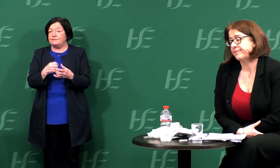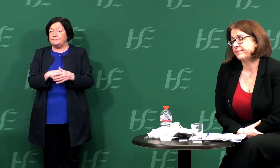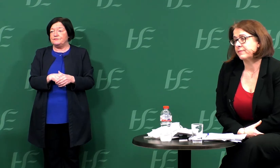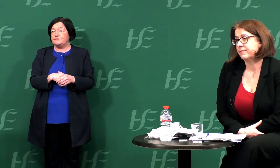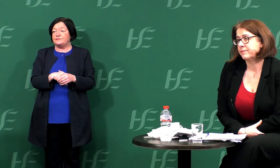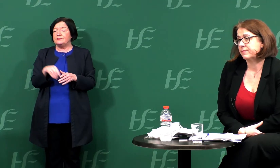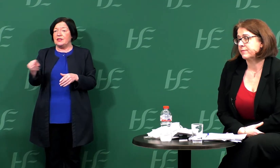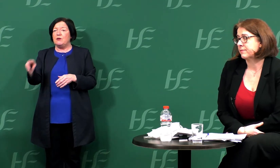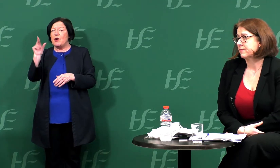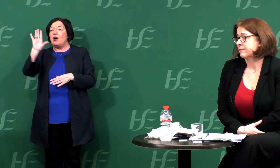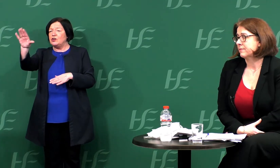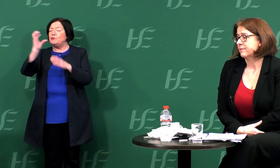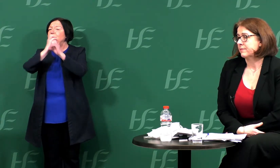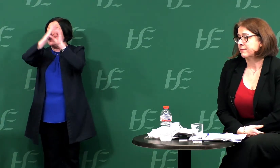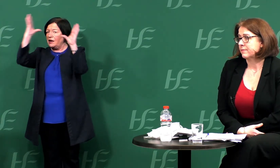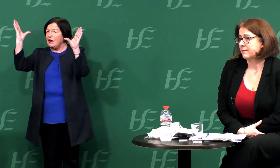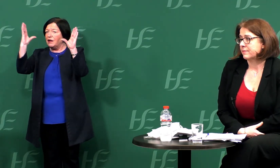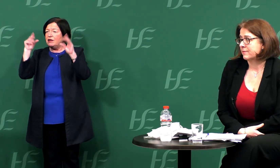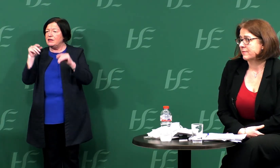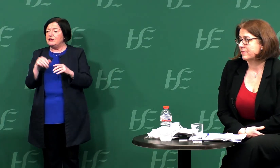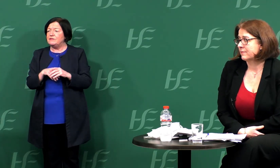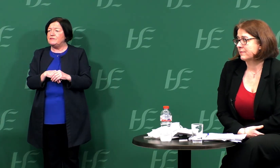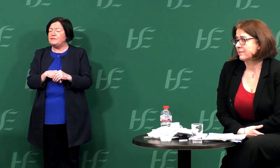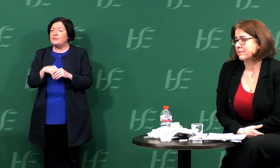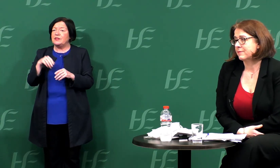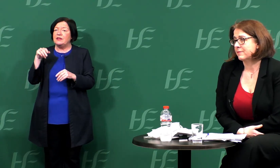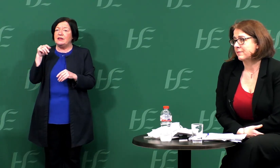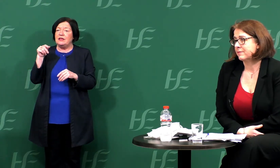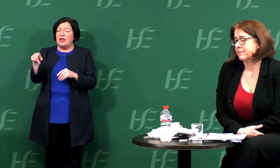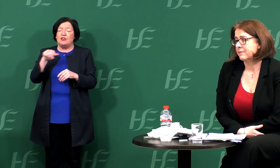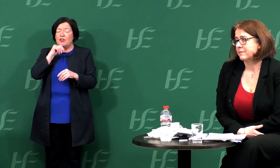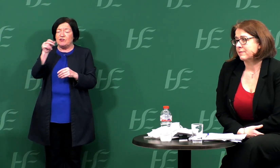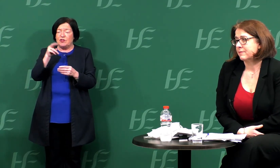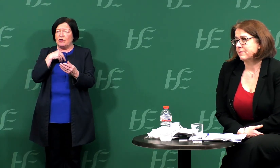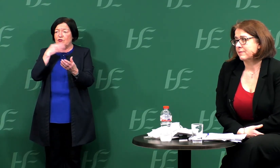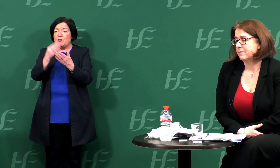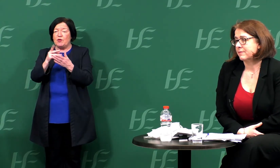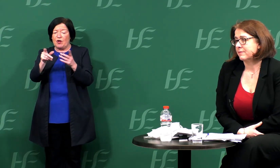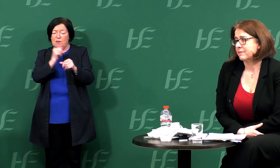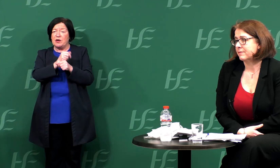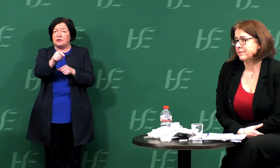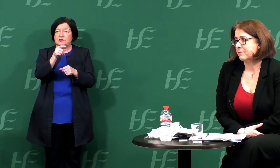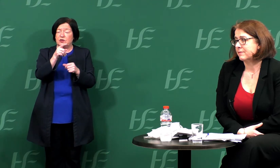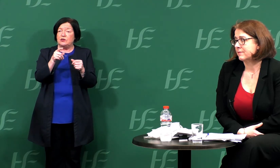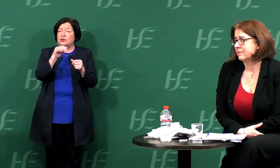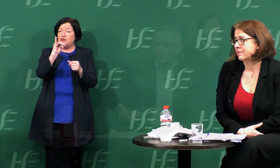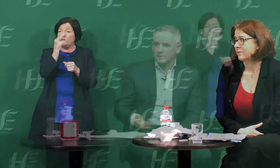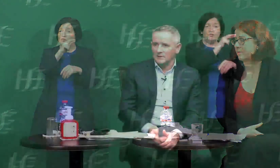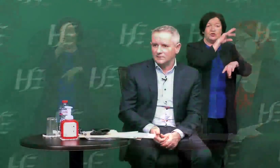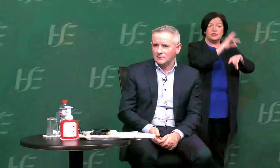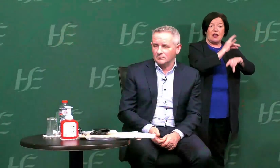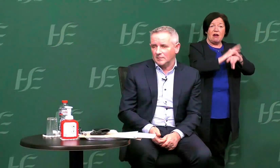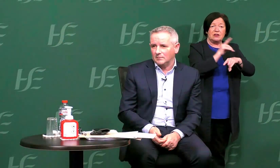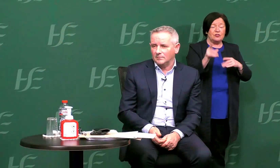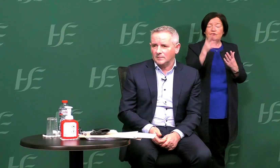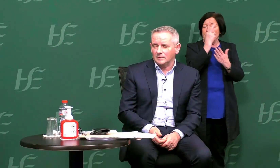So, just clear, Paul, the report doesn't scapegoat the junior doctor involved at all. In fact, the